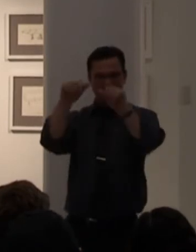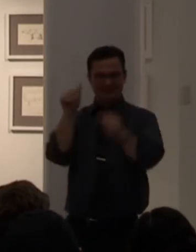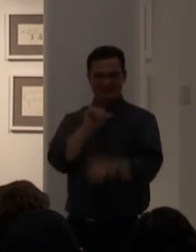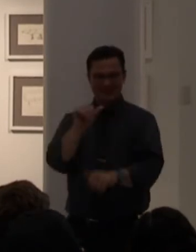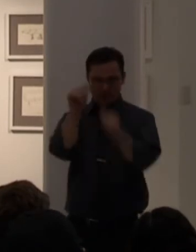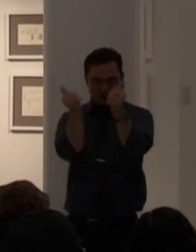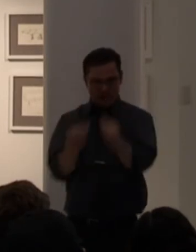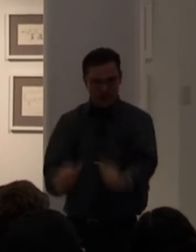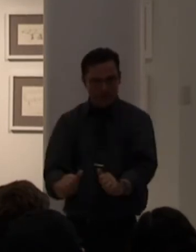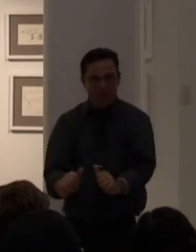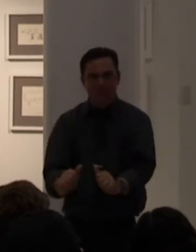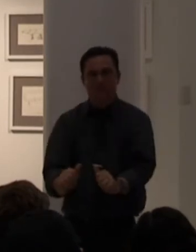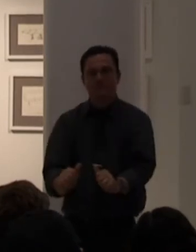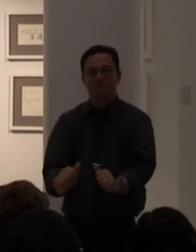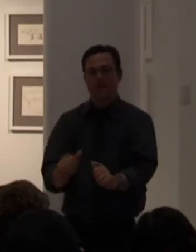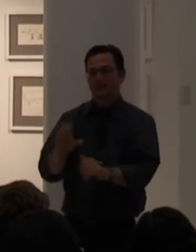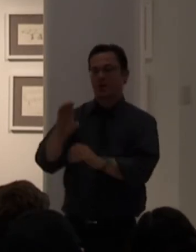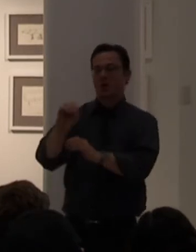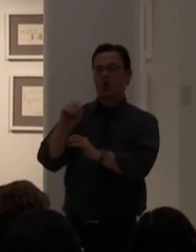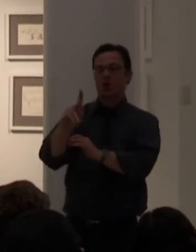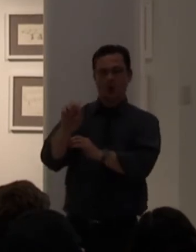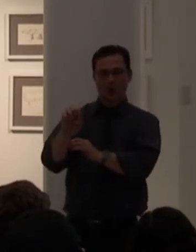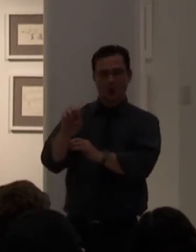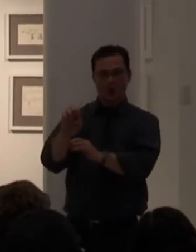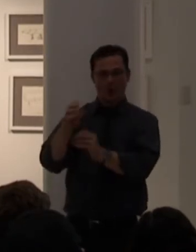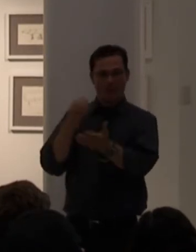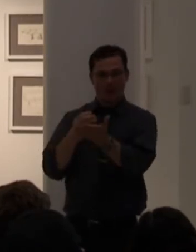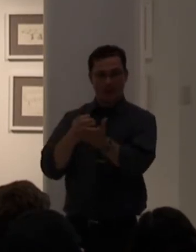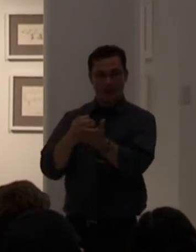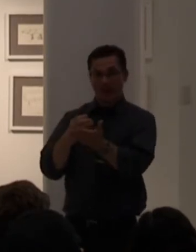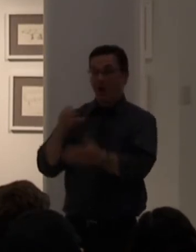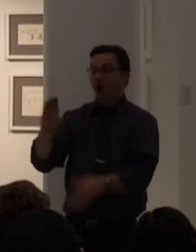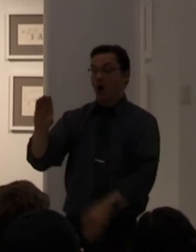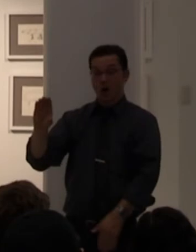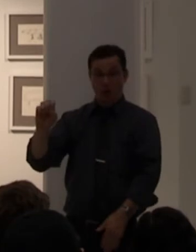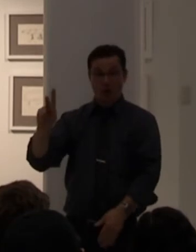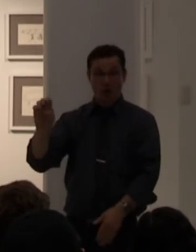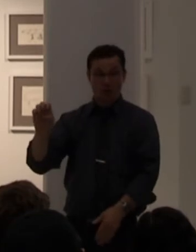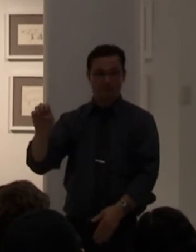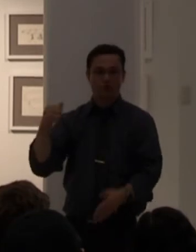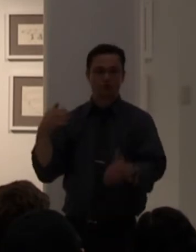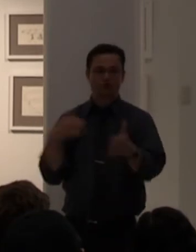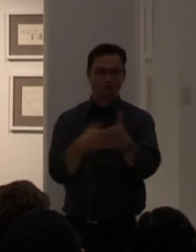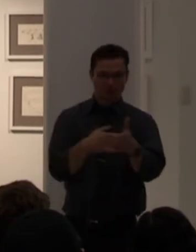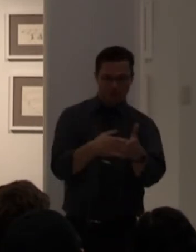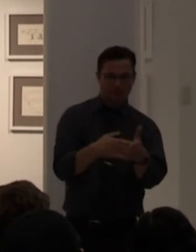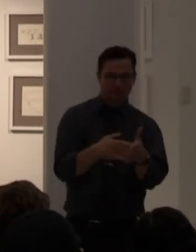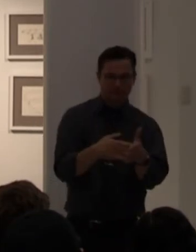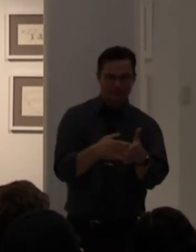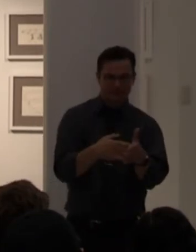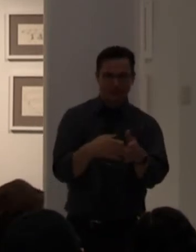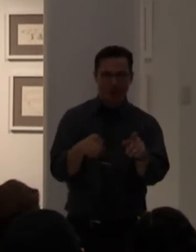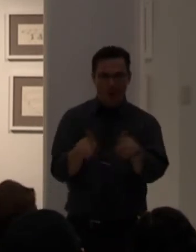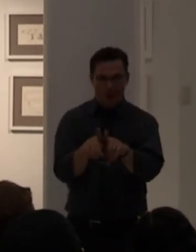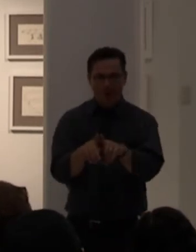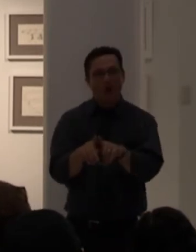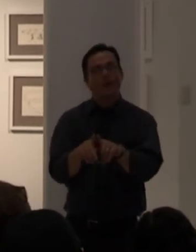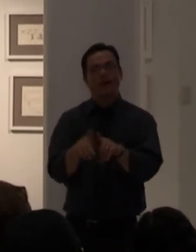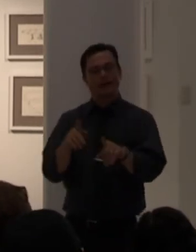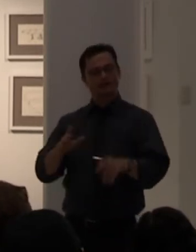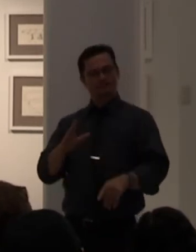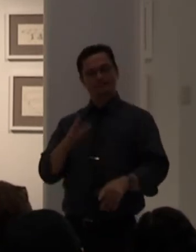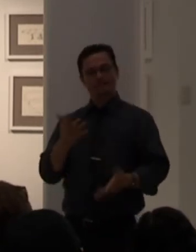of a Coke bottle, Coke will absolutely sue them. It's also appropriate that we're up in